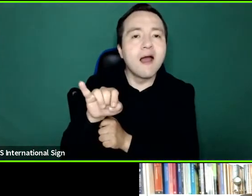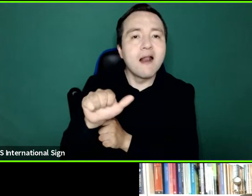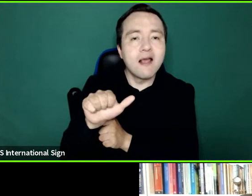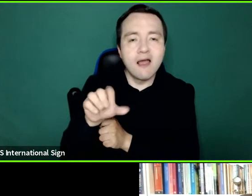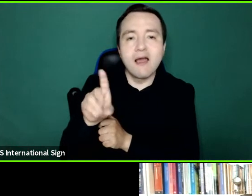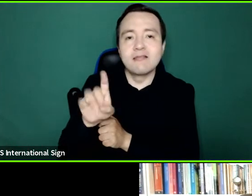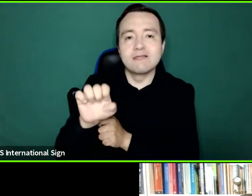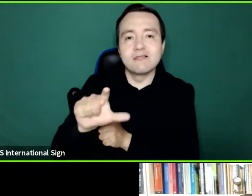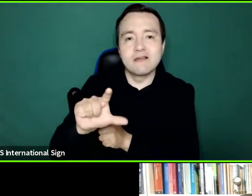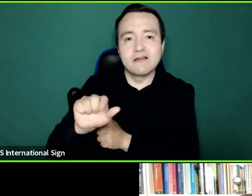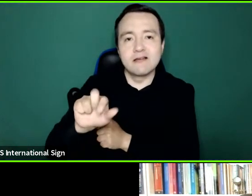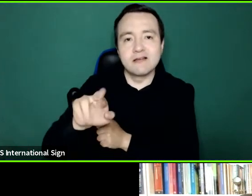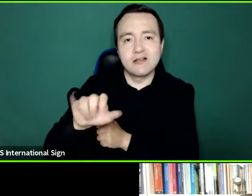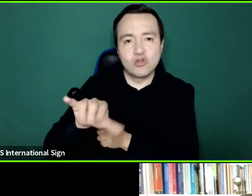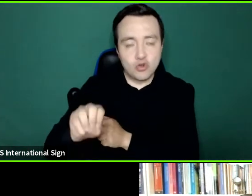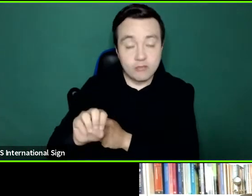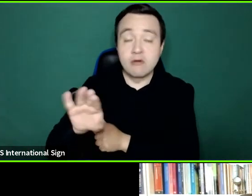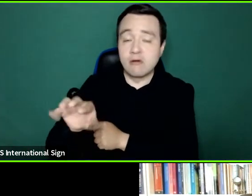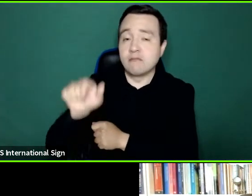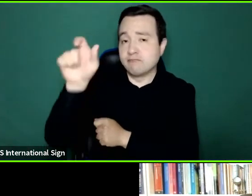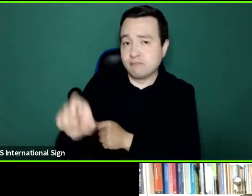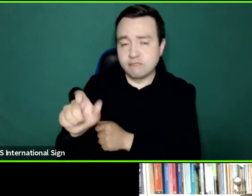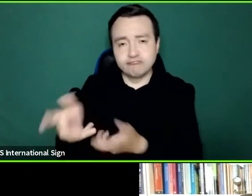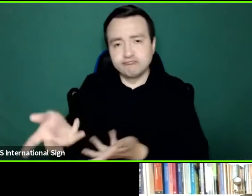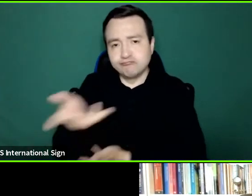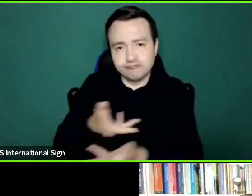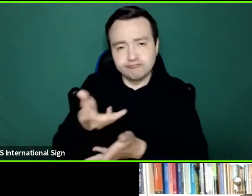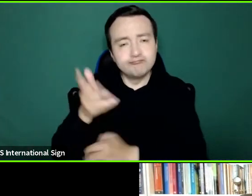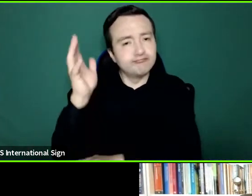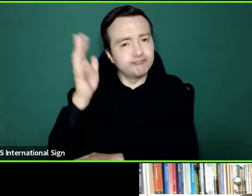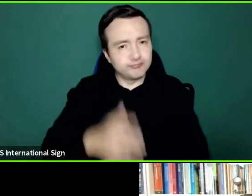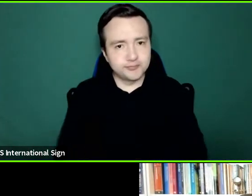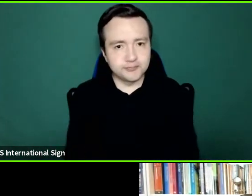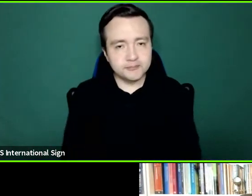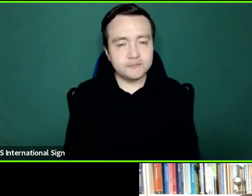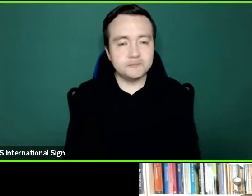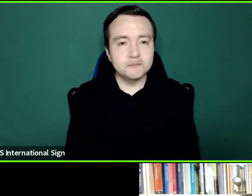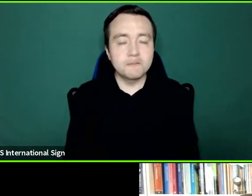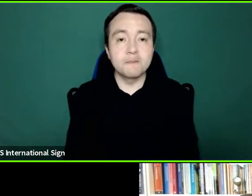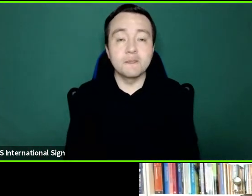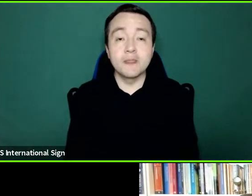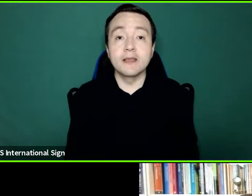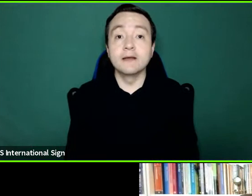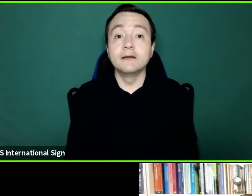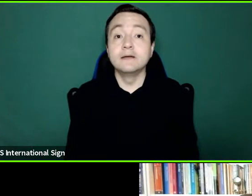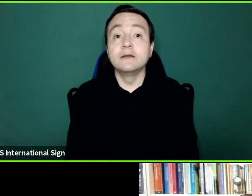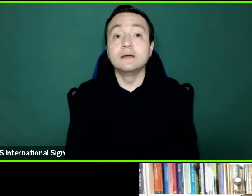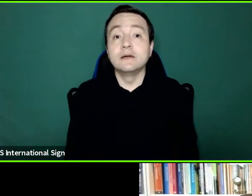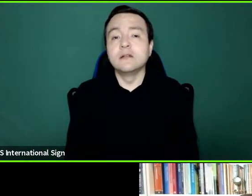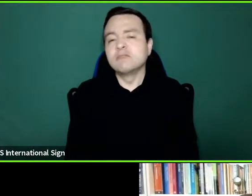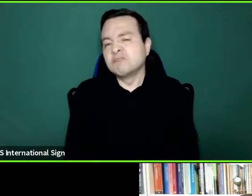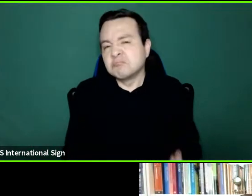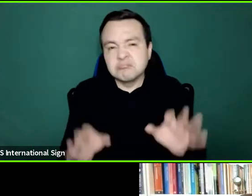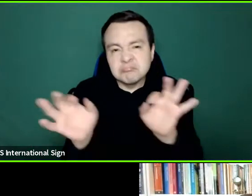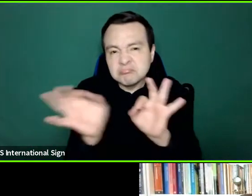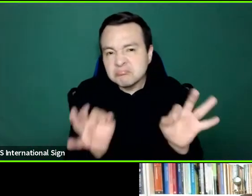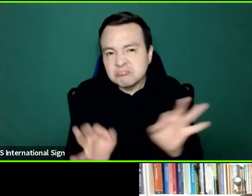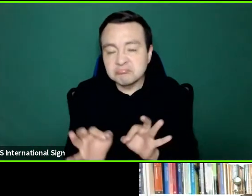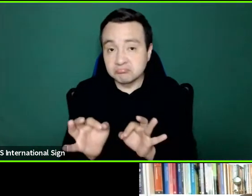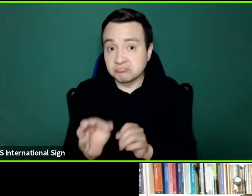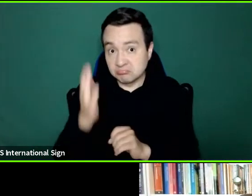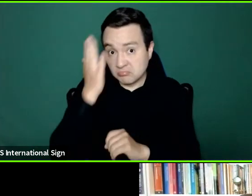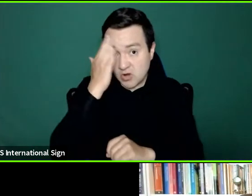within the department. A couple of logistics notes. Please note that we have translation in English and